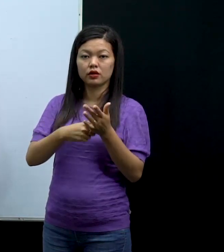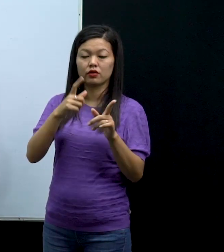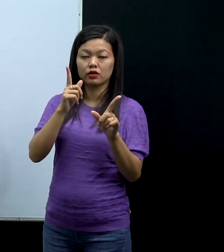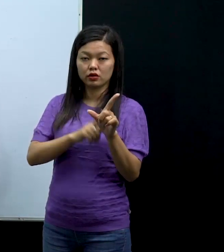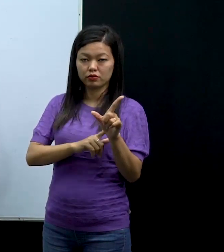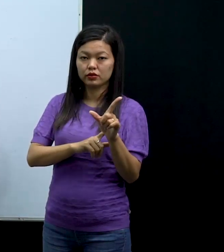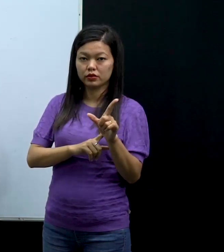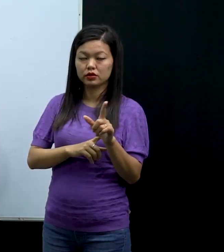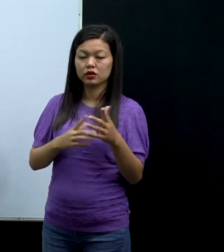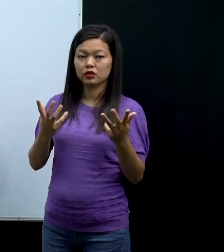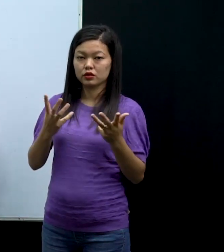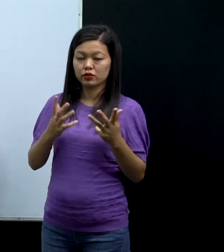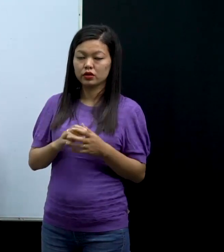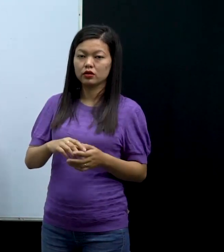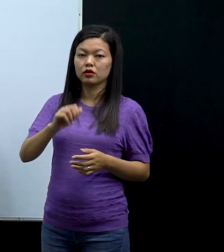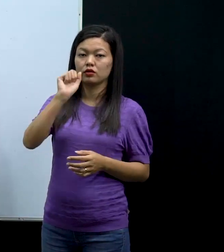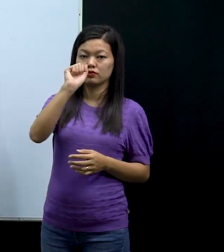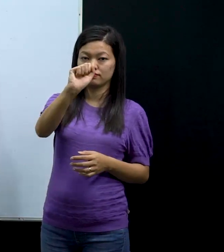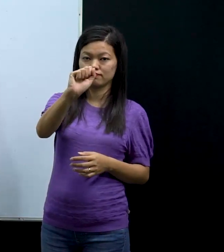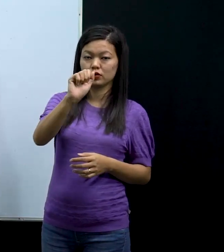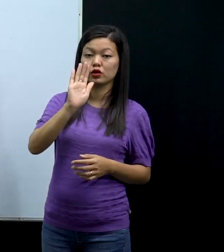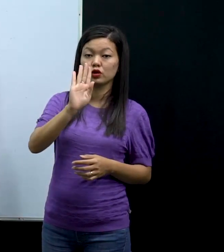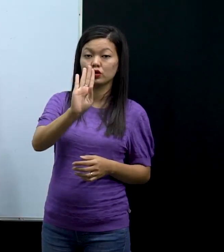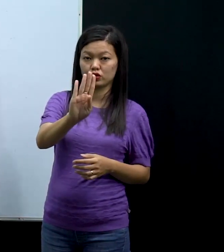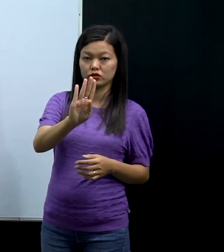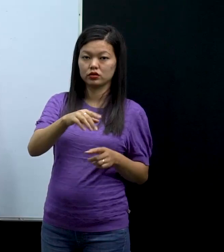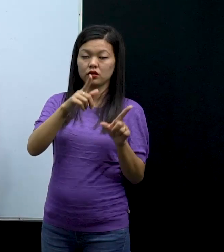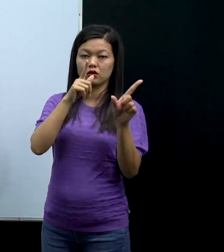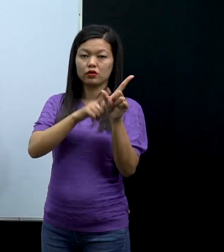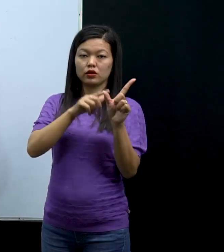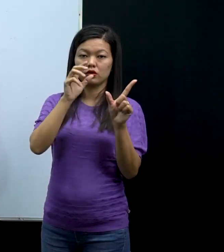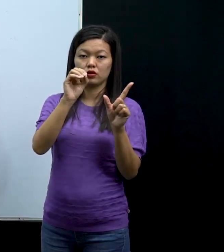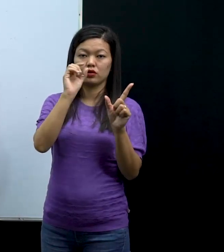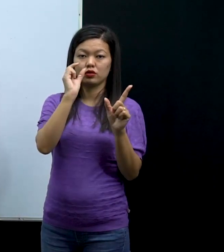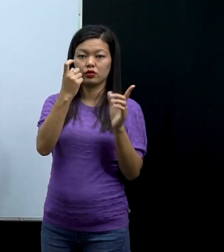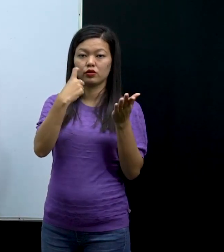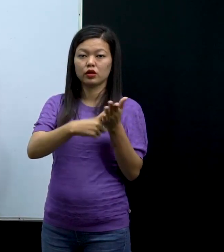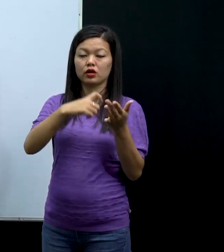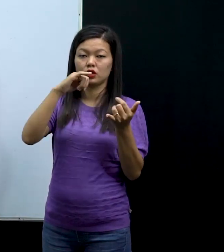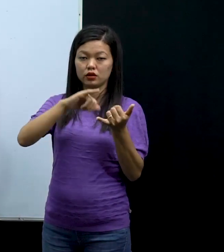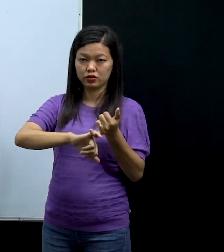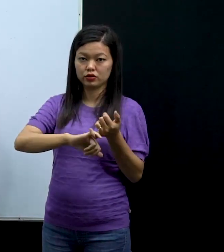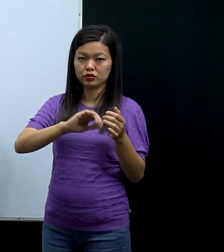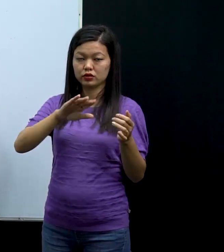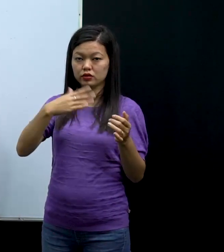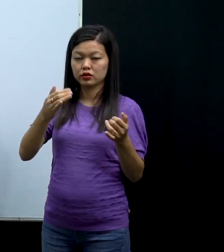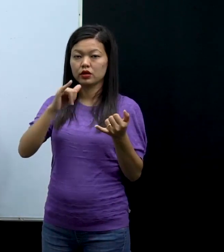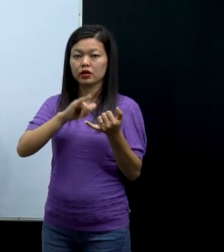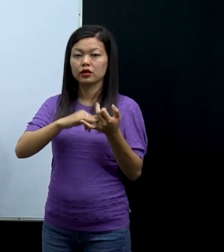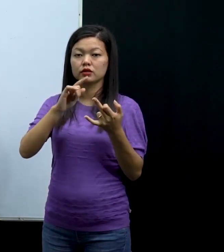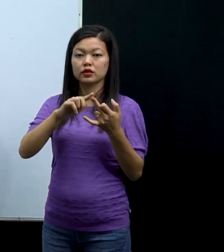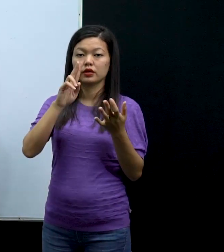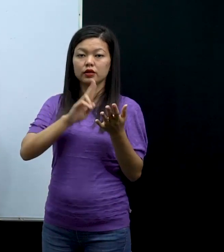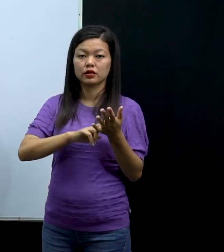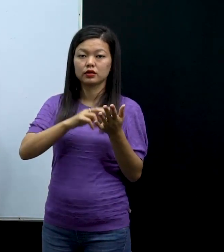or yours sincerely. Here I want you to be reminded again that you will hear a lot of